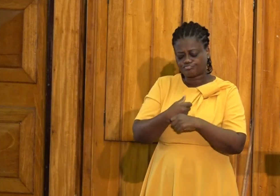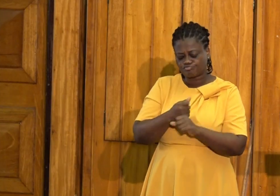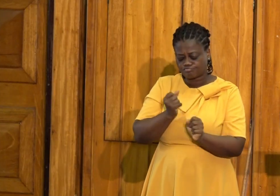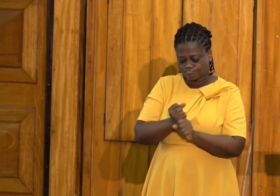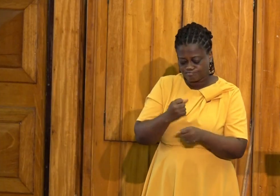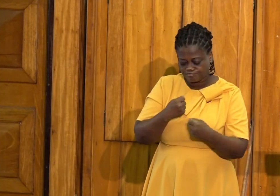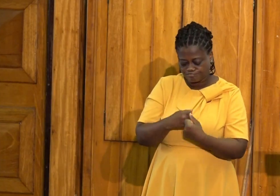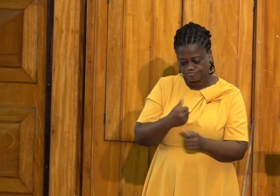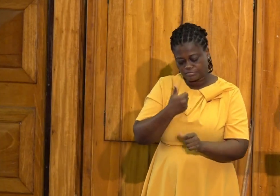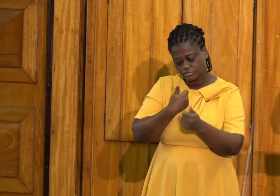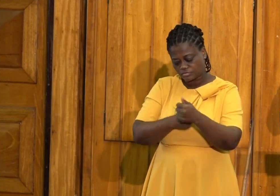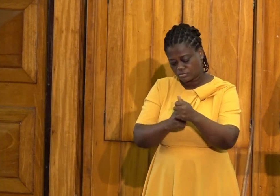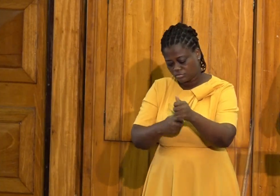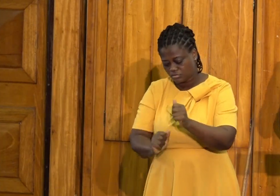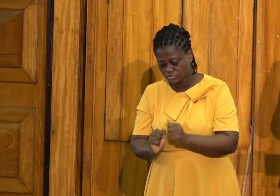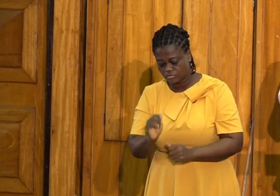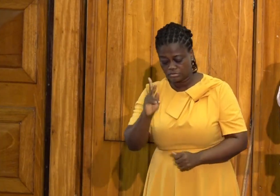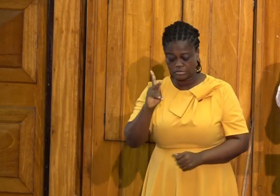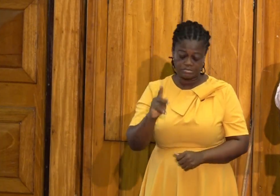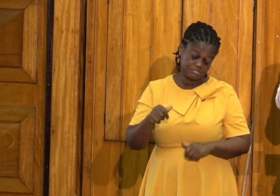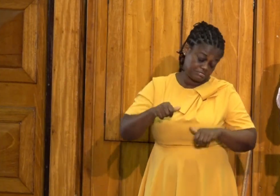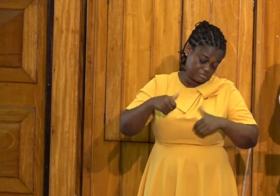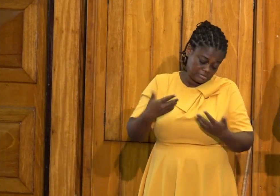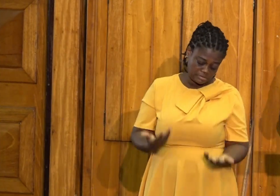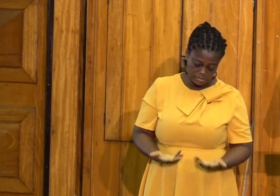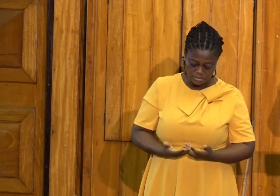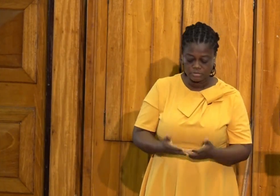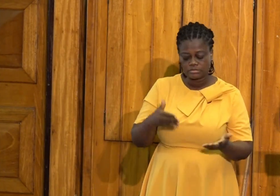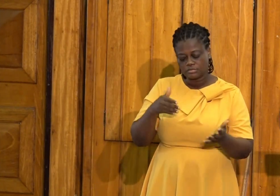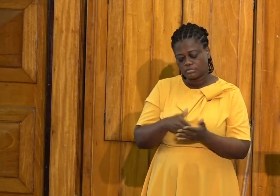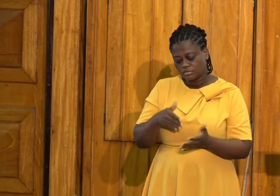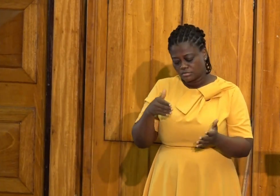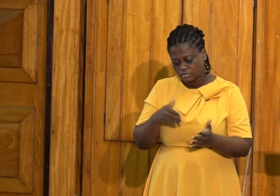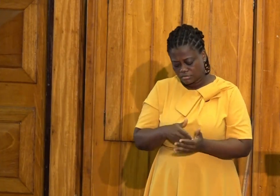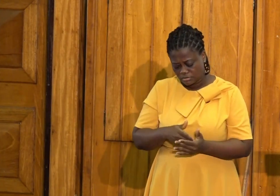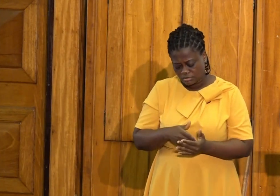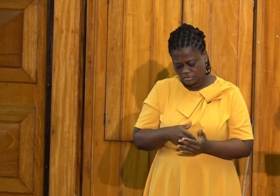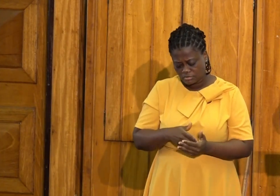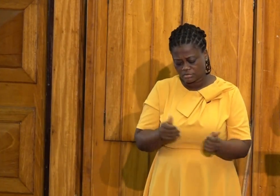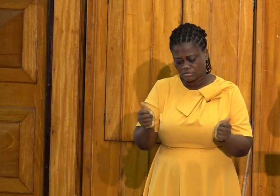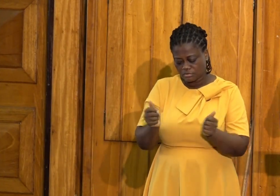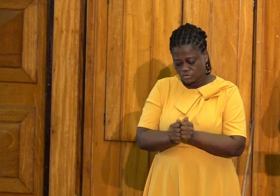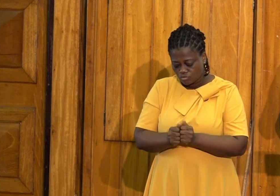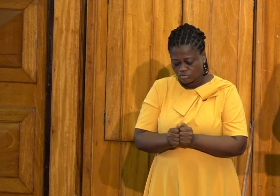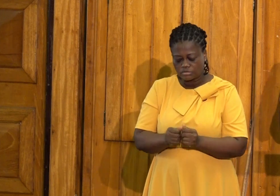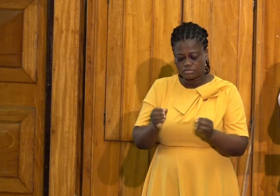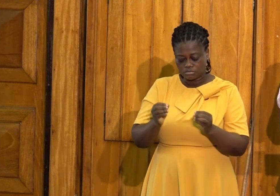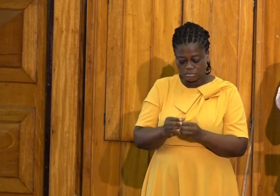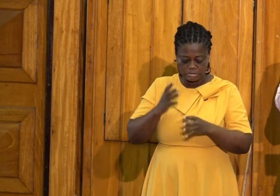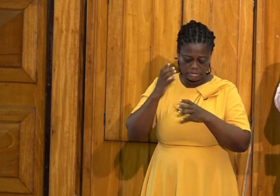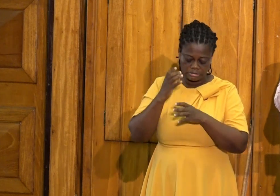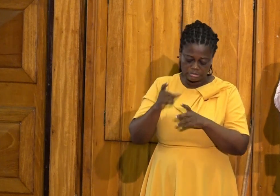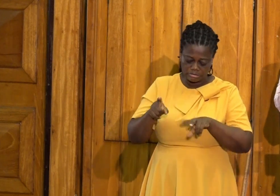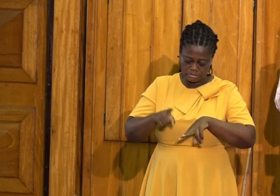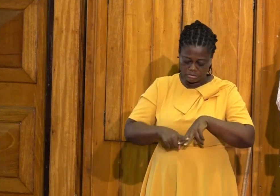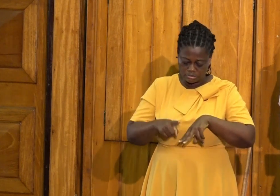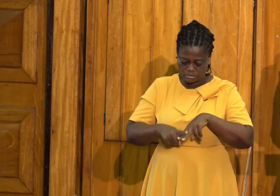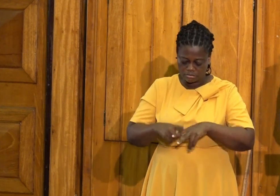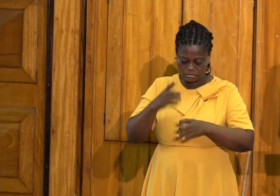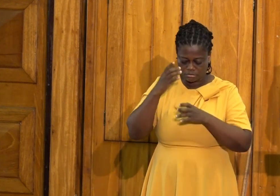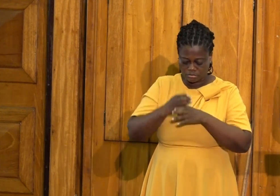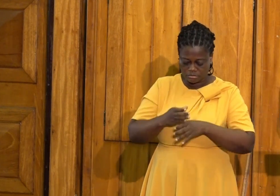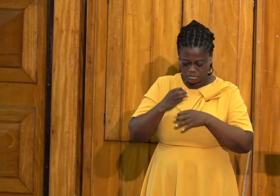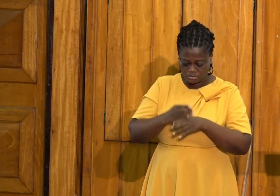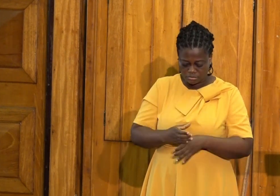cases, and strengthen systems that link post-treatment follow-up with routine HIV care.